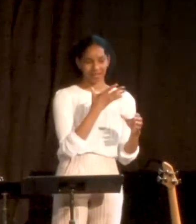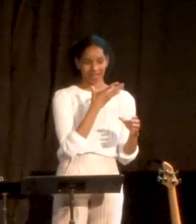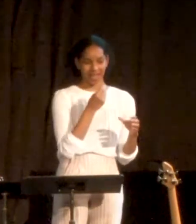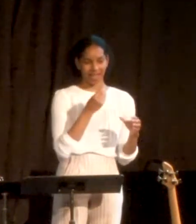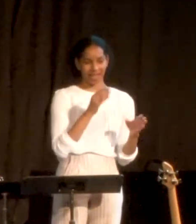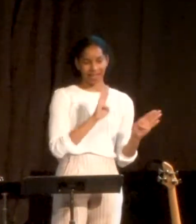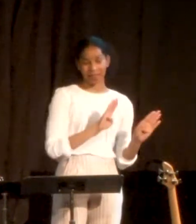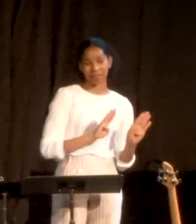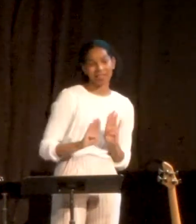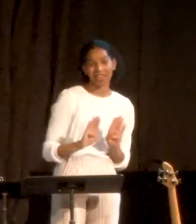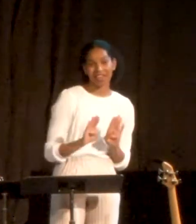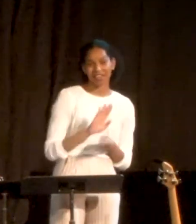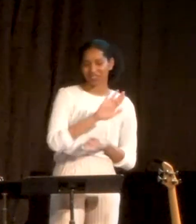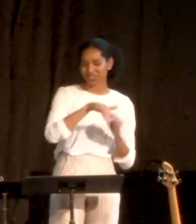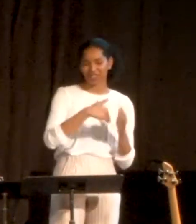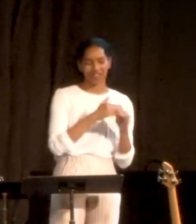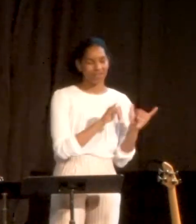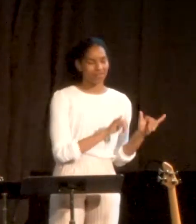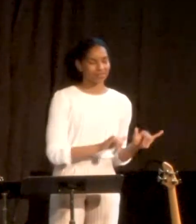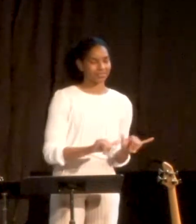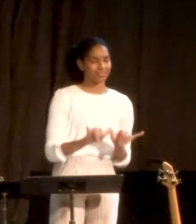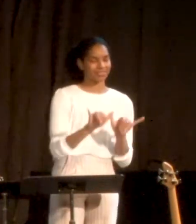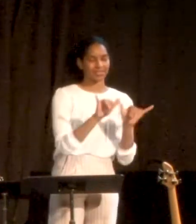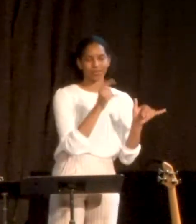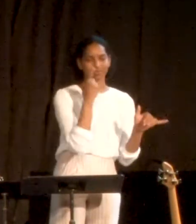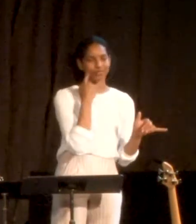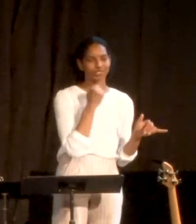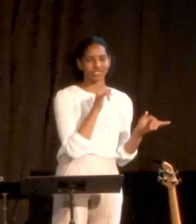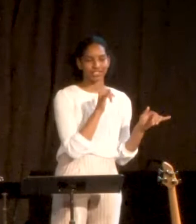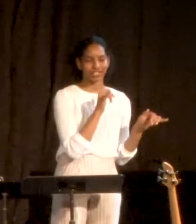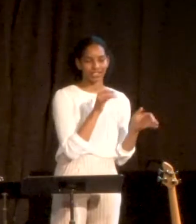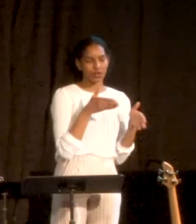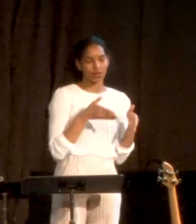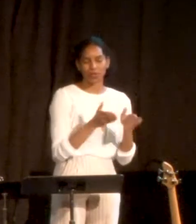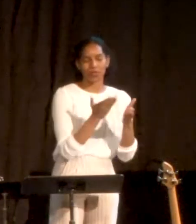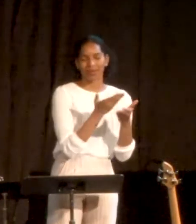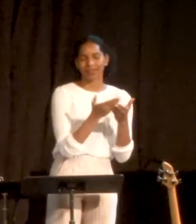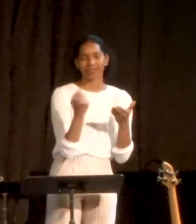with. It was all they knew. This is just the way things have always been.